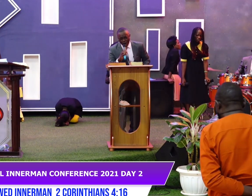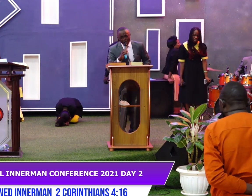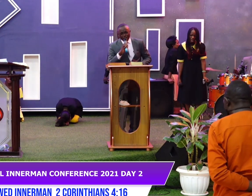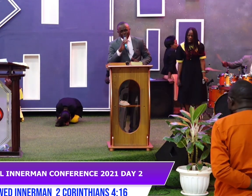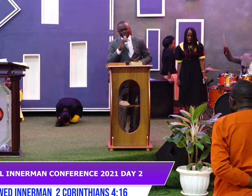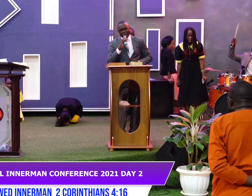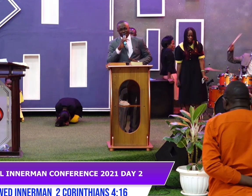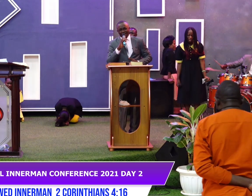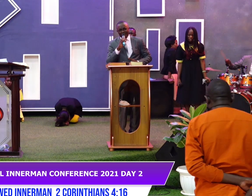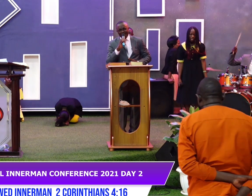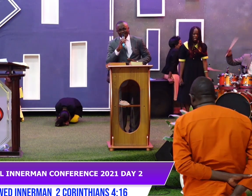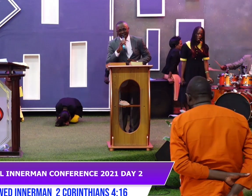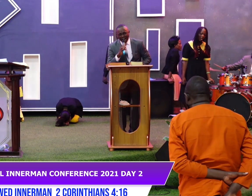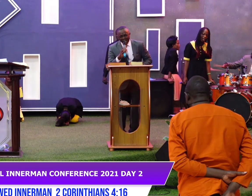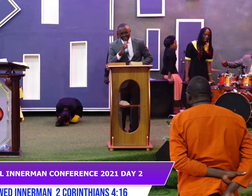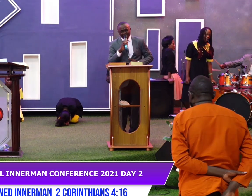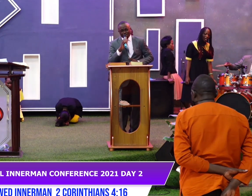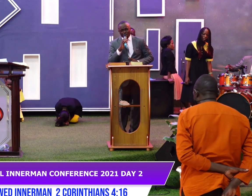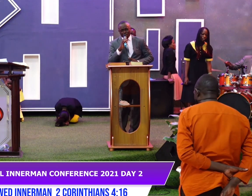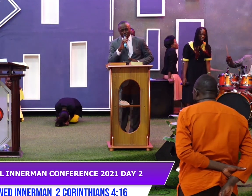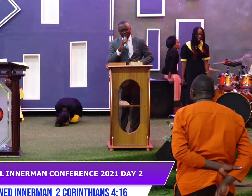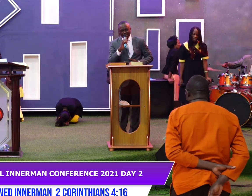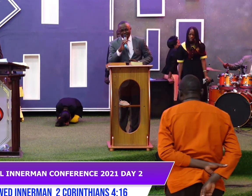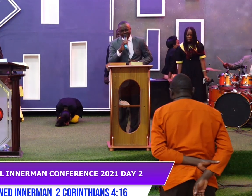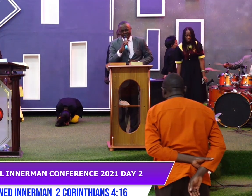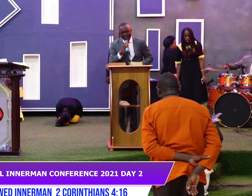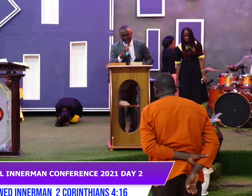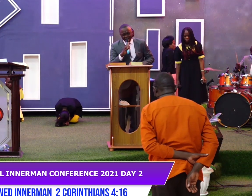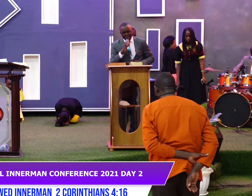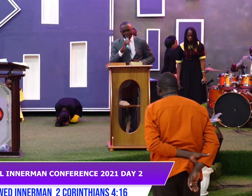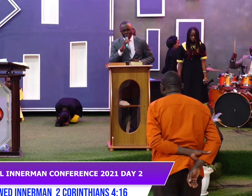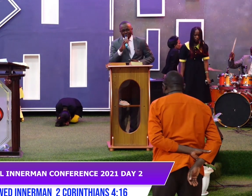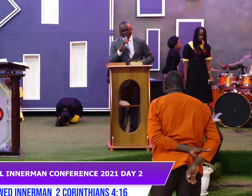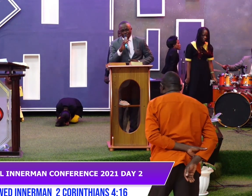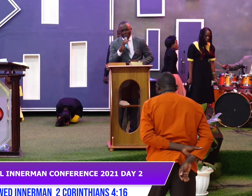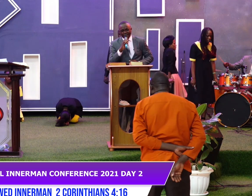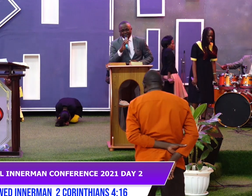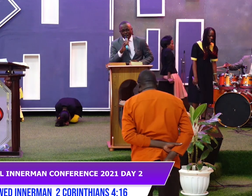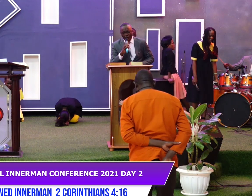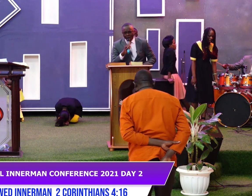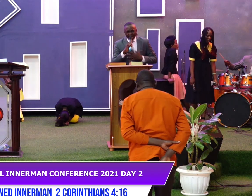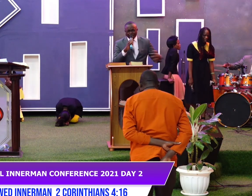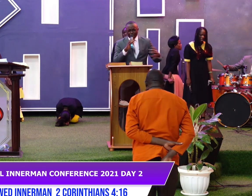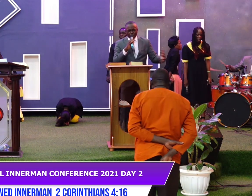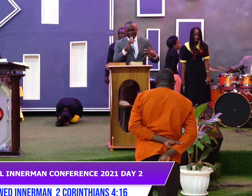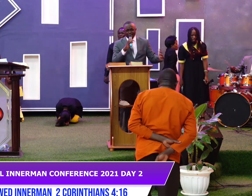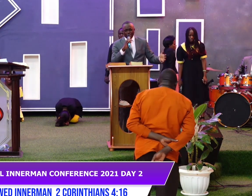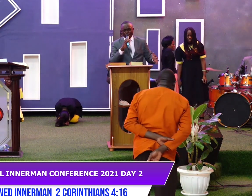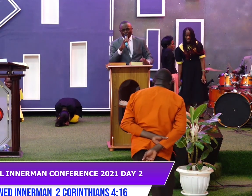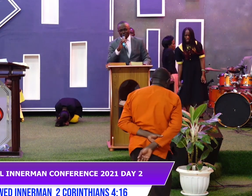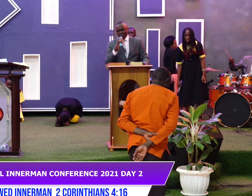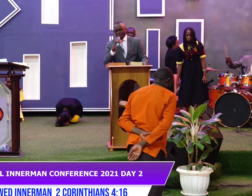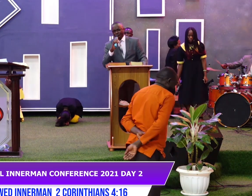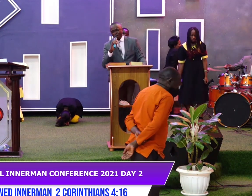kimbeko kino kye njayaanira taata kino kye tuyaayaanira n'akawungezi k'olwaleero taata